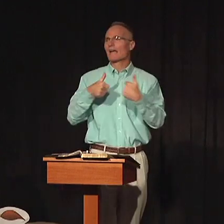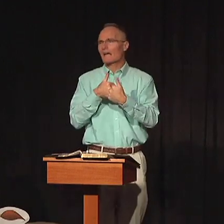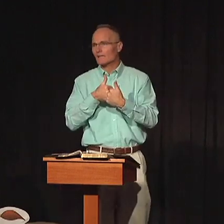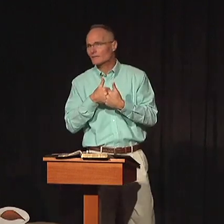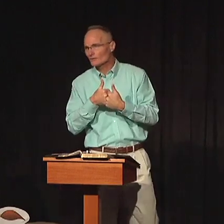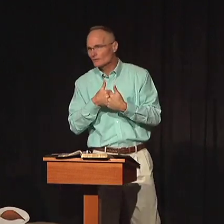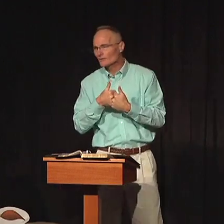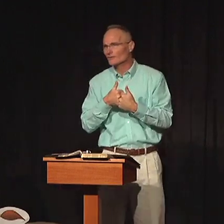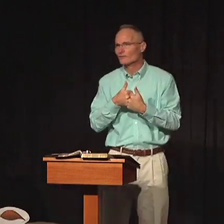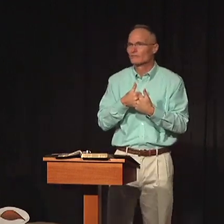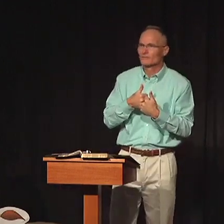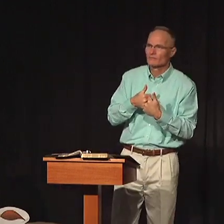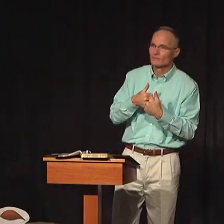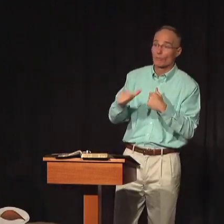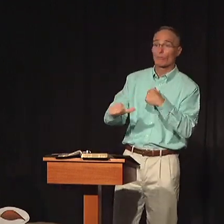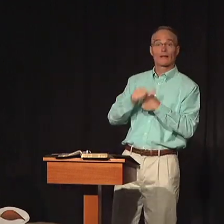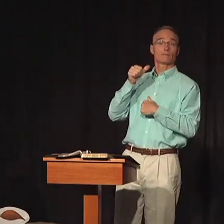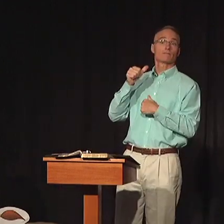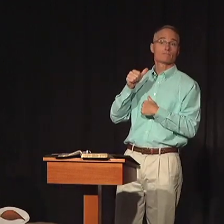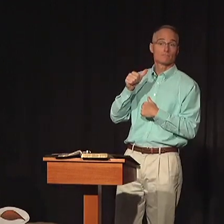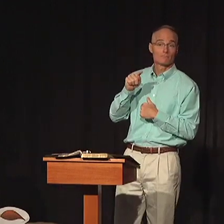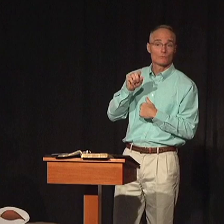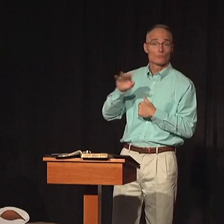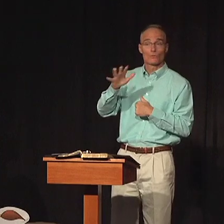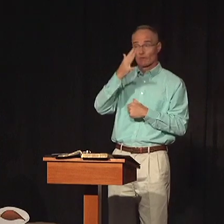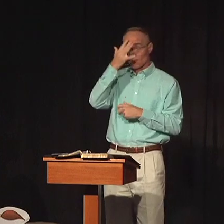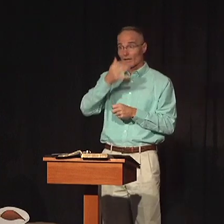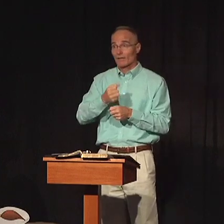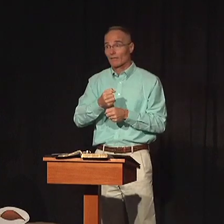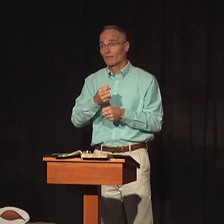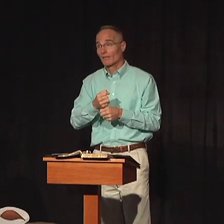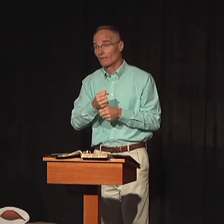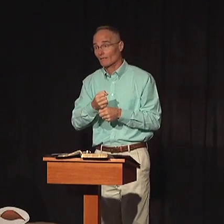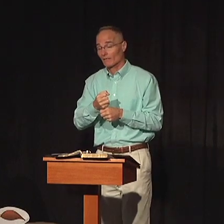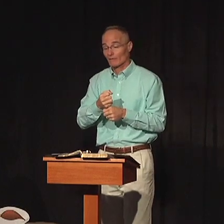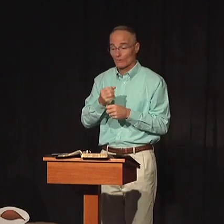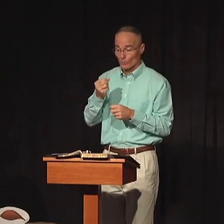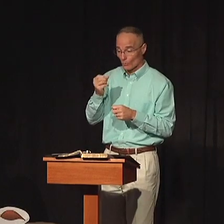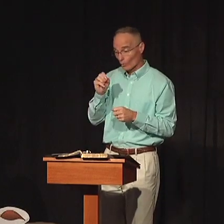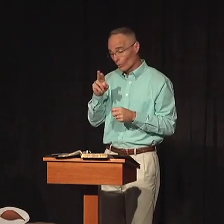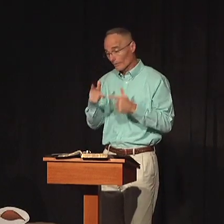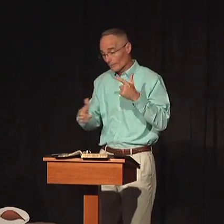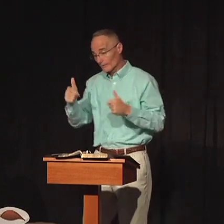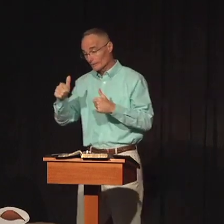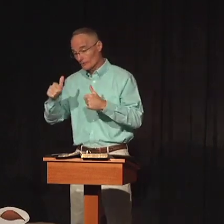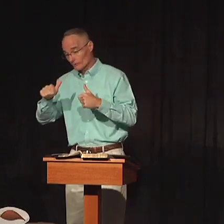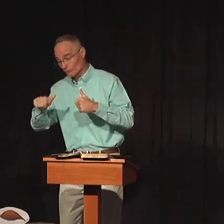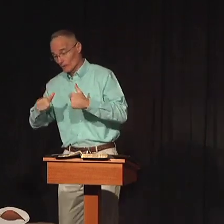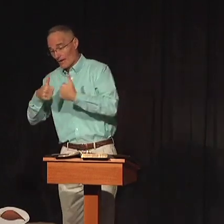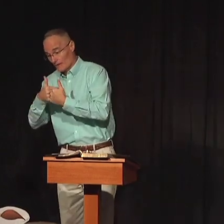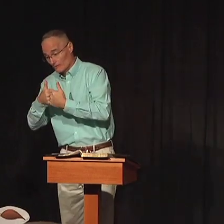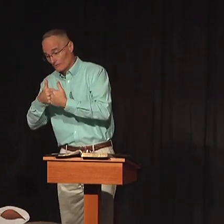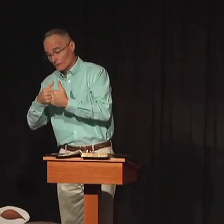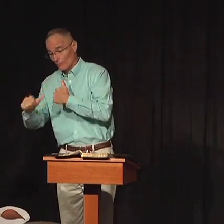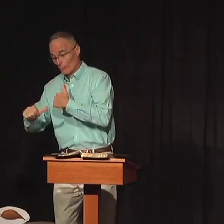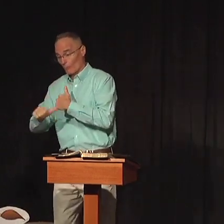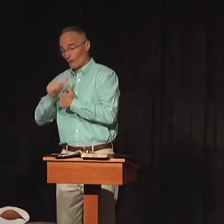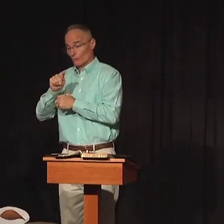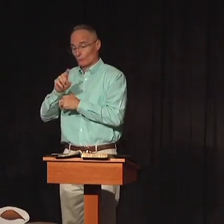What is the biggest challenge or threat to your faith, or the biggest challenge or